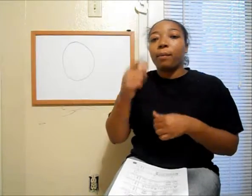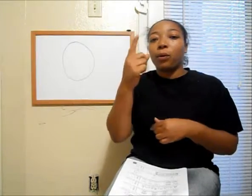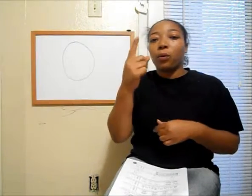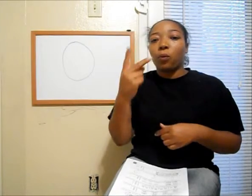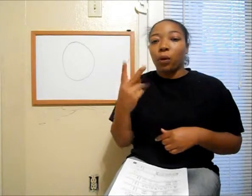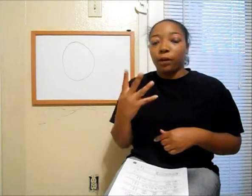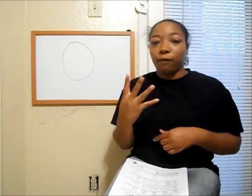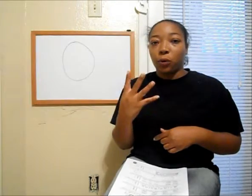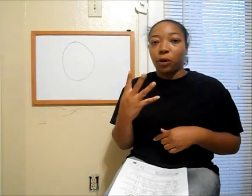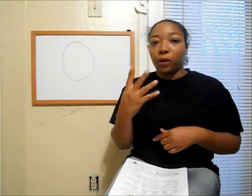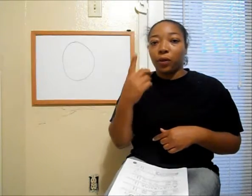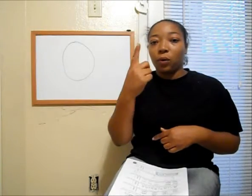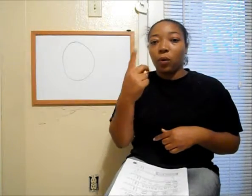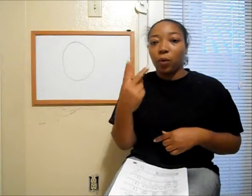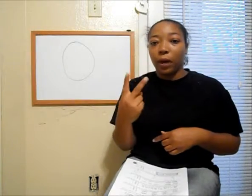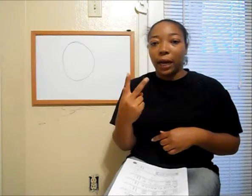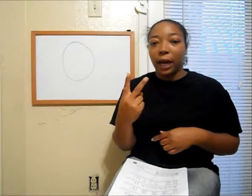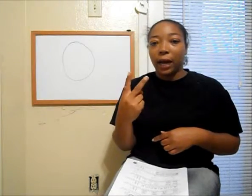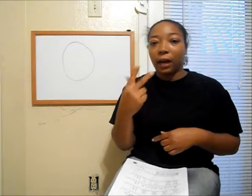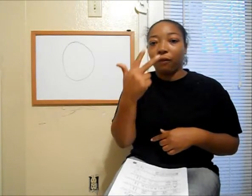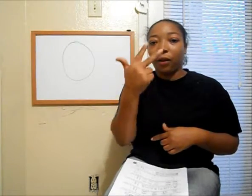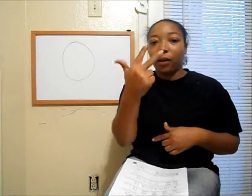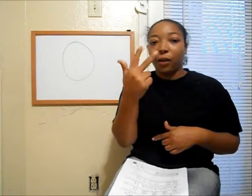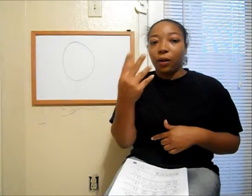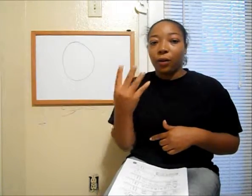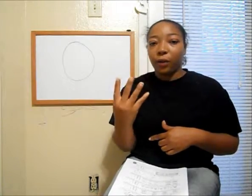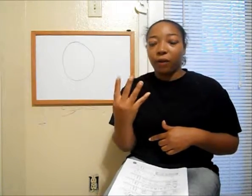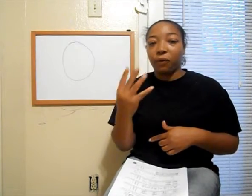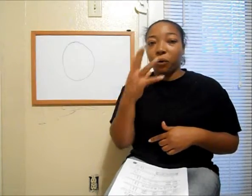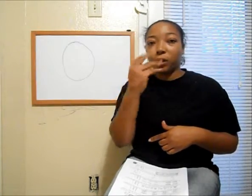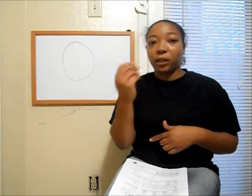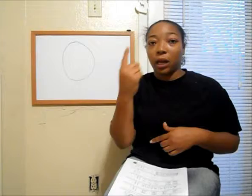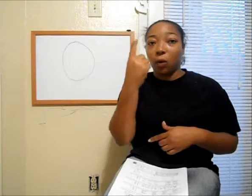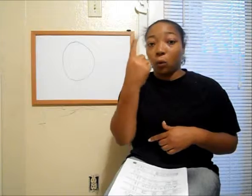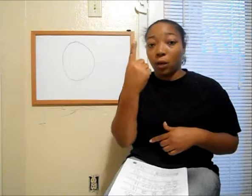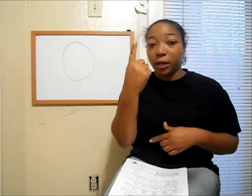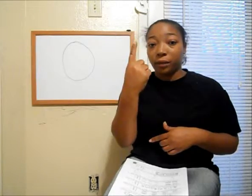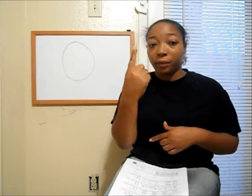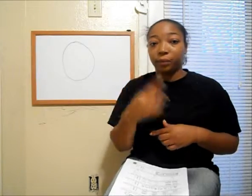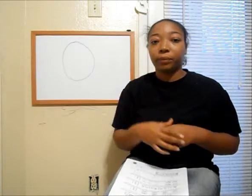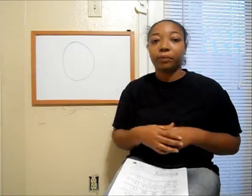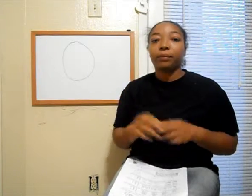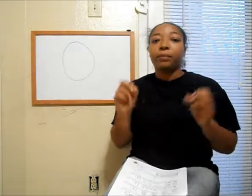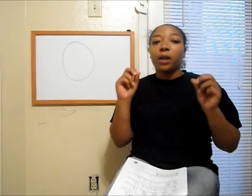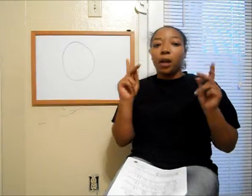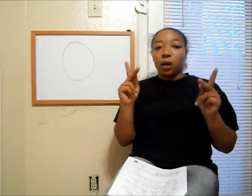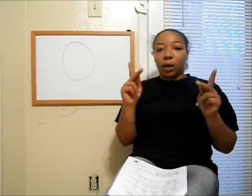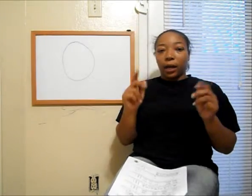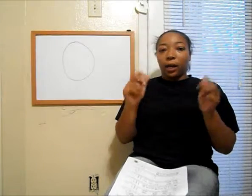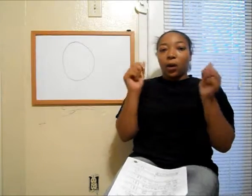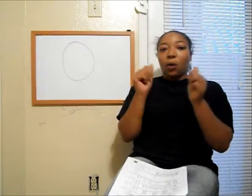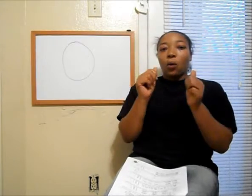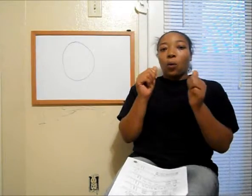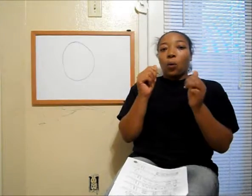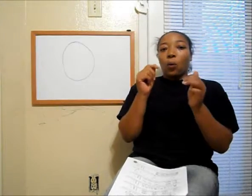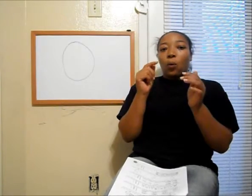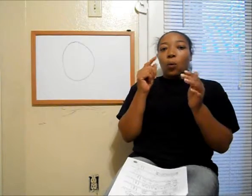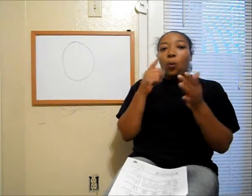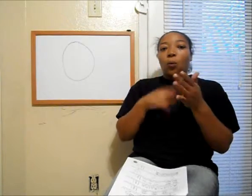Remember 1/4, 1/2, 3/4, and 1? Okay.